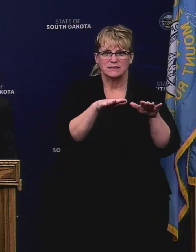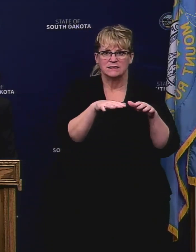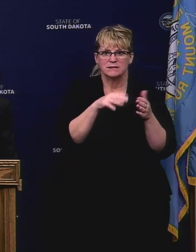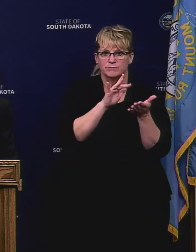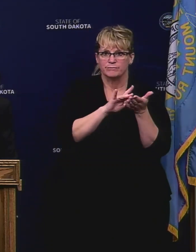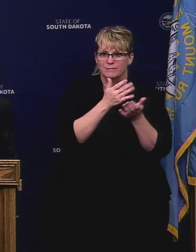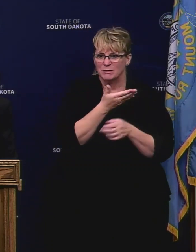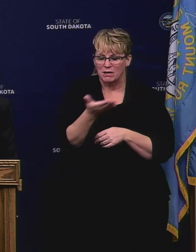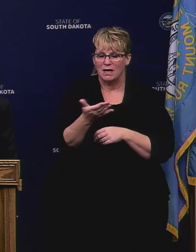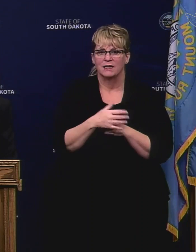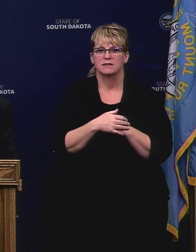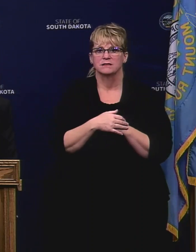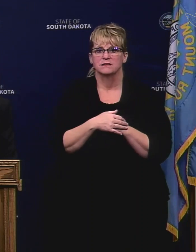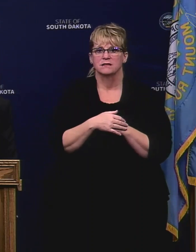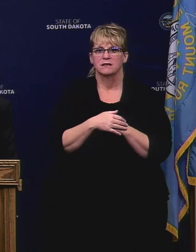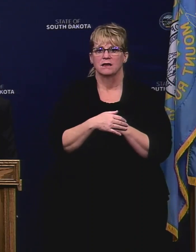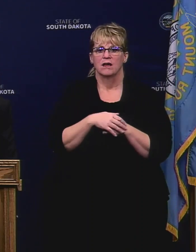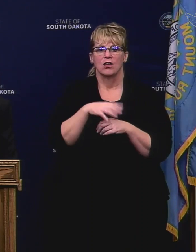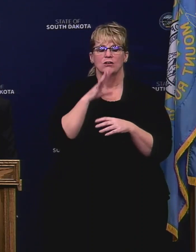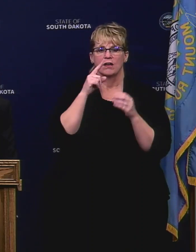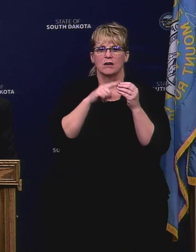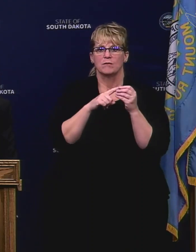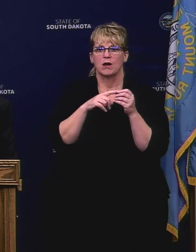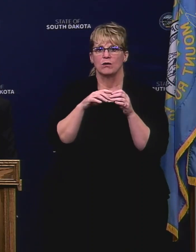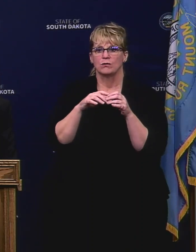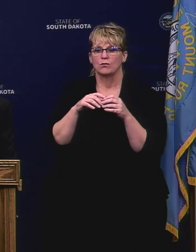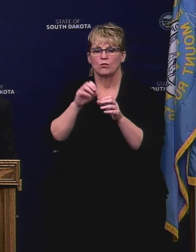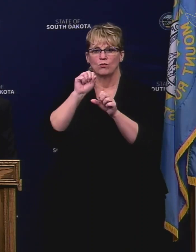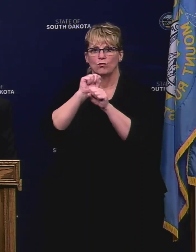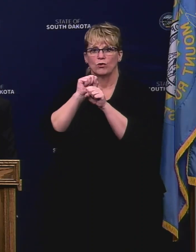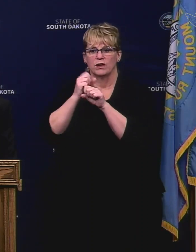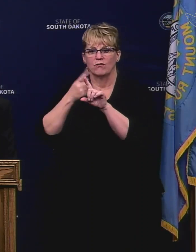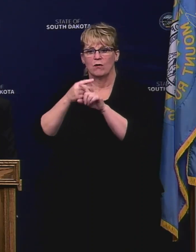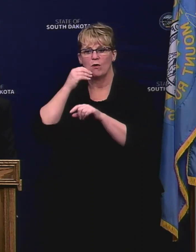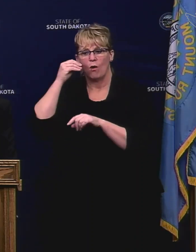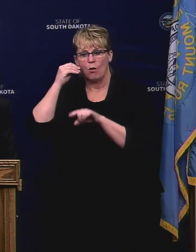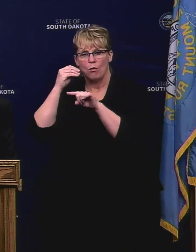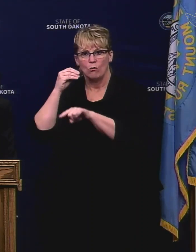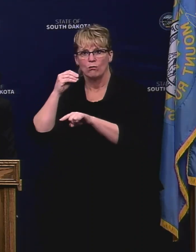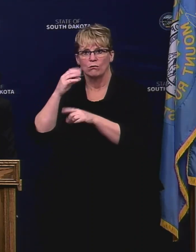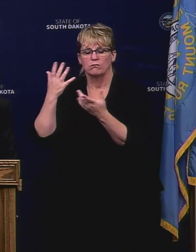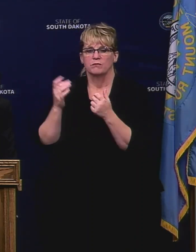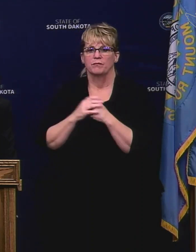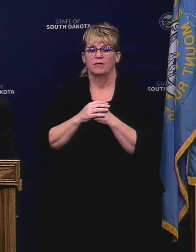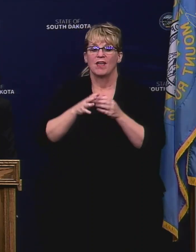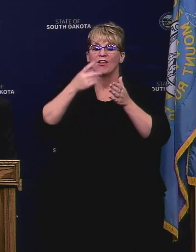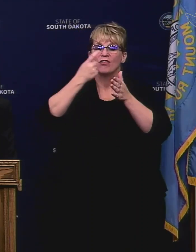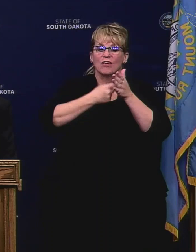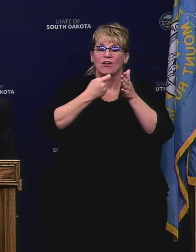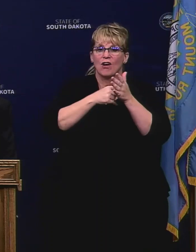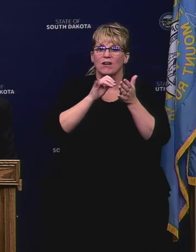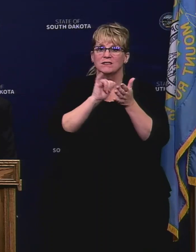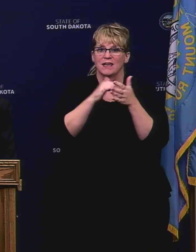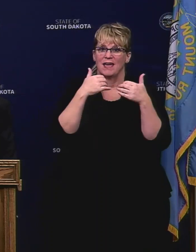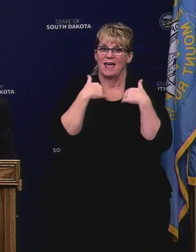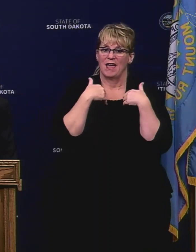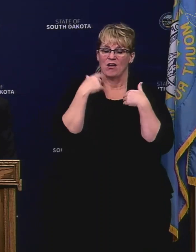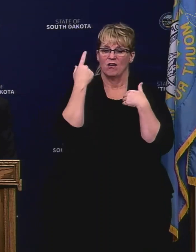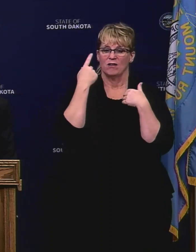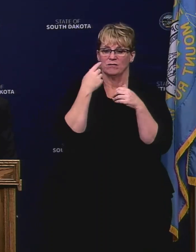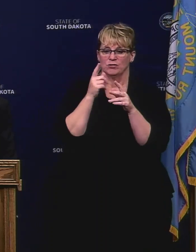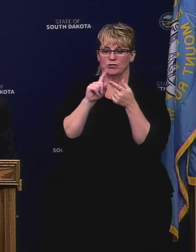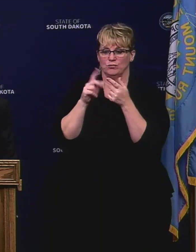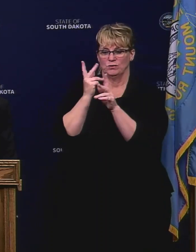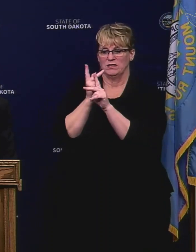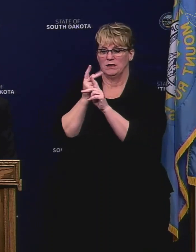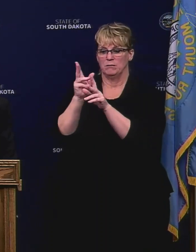might be necessary for the delivery of telemedicine or remote work. Also, costs that they might incur in order to keep individuals